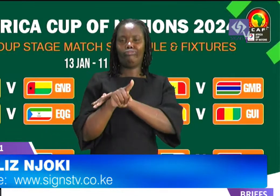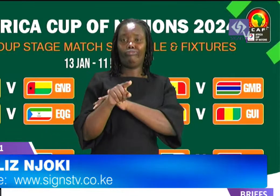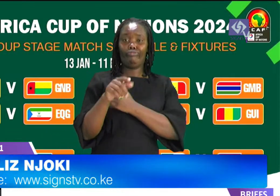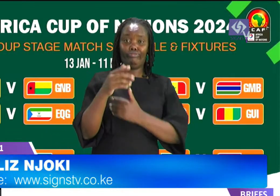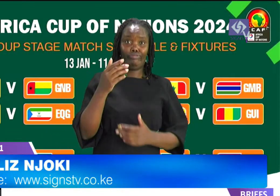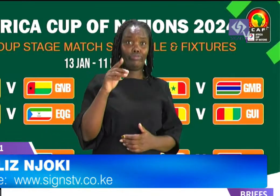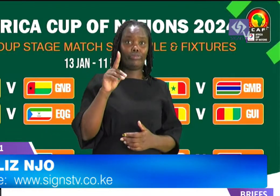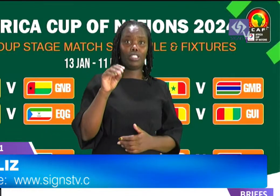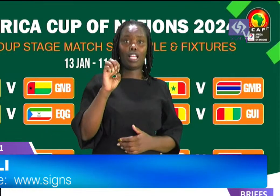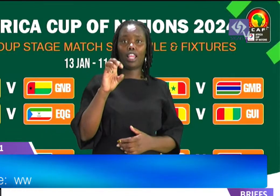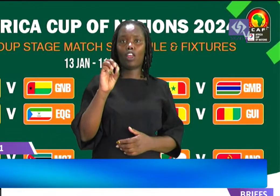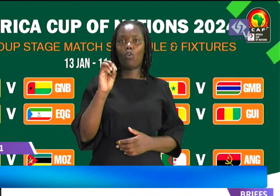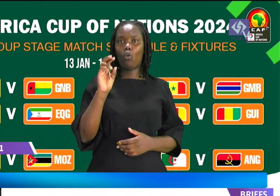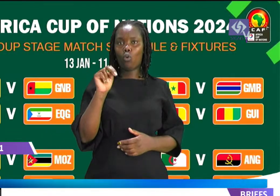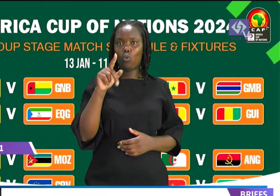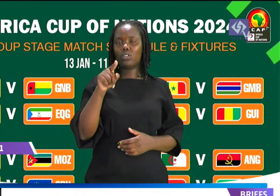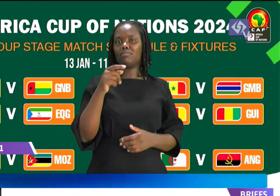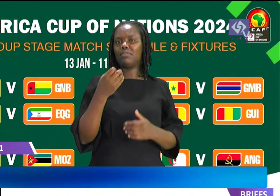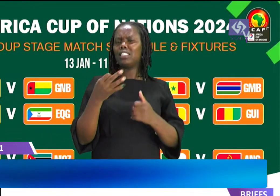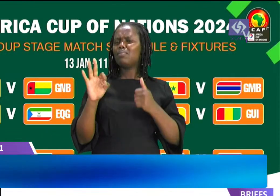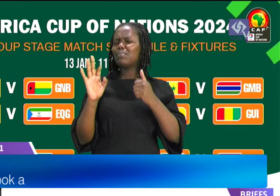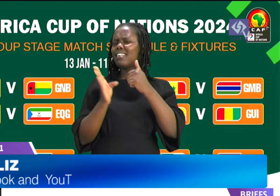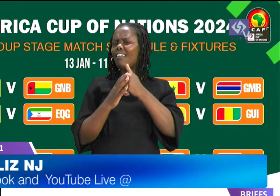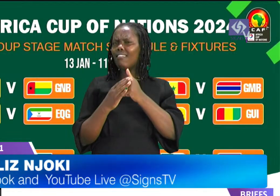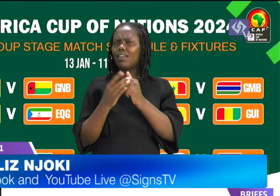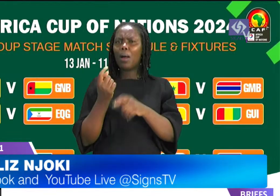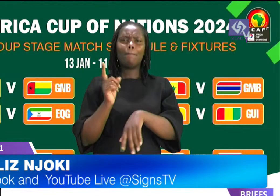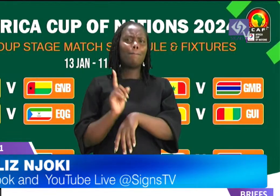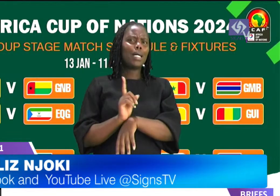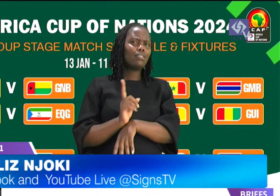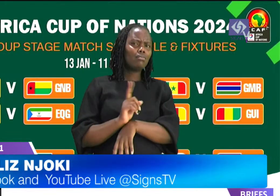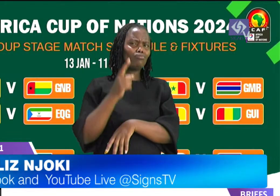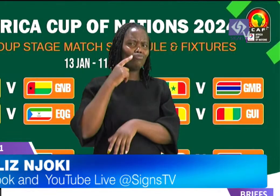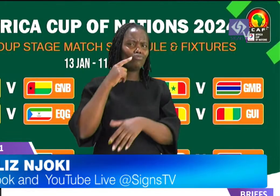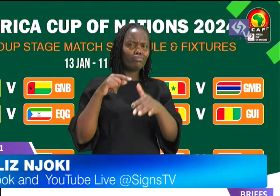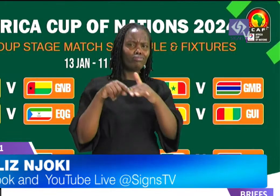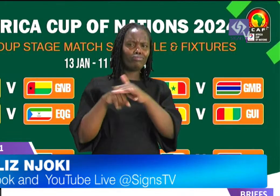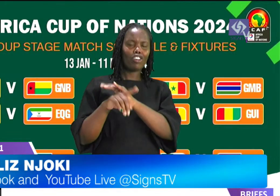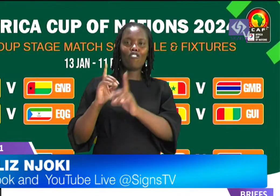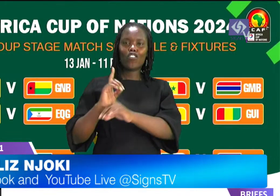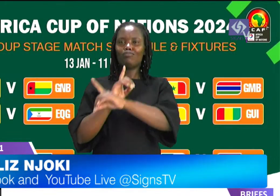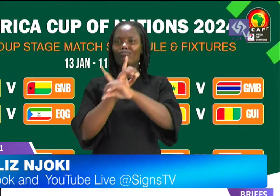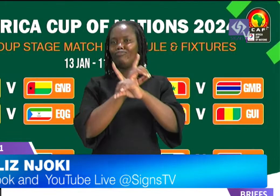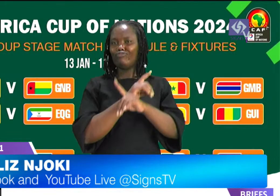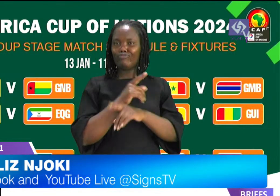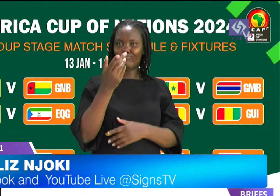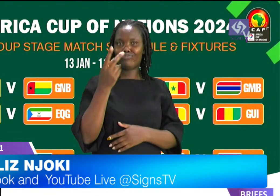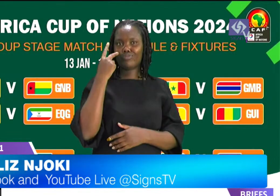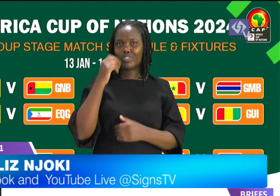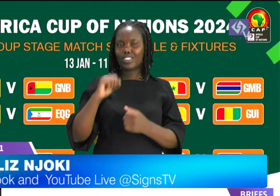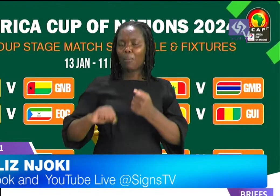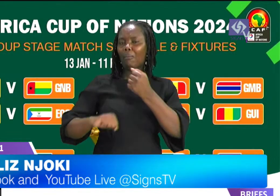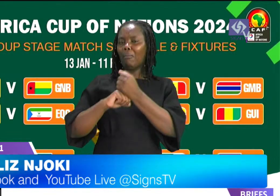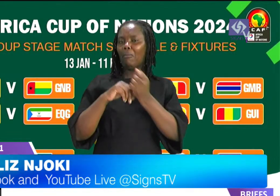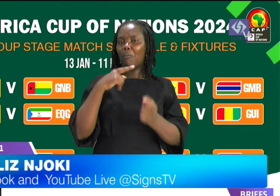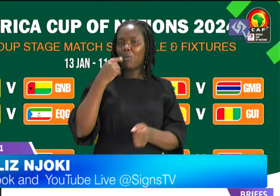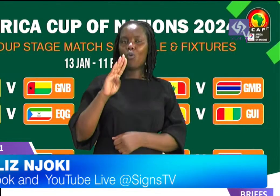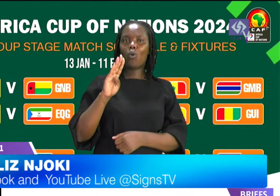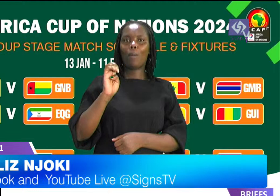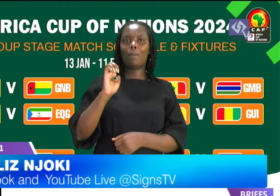solidifying their lead at the top. Group E saw familiar excitement with Namibia pulling